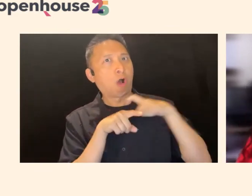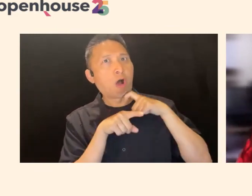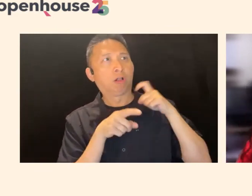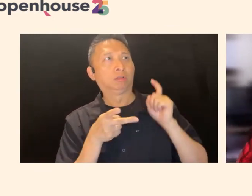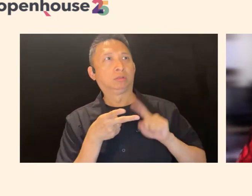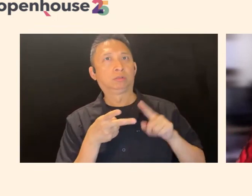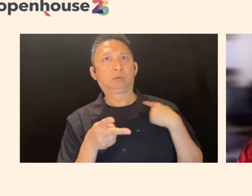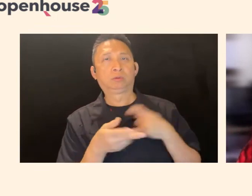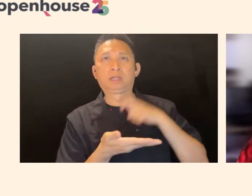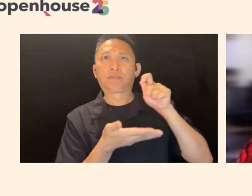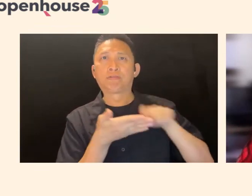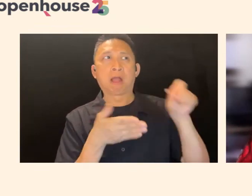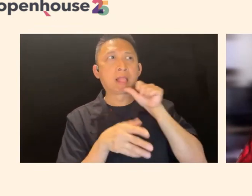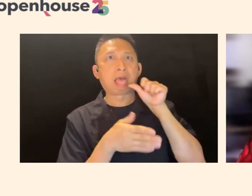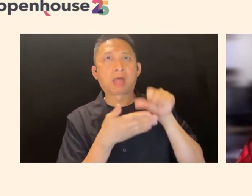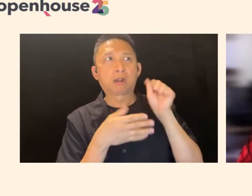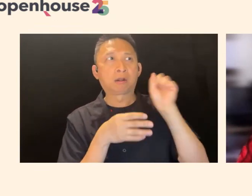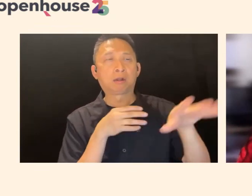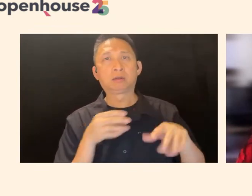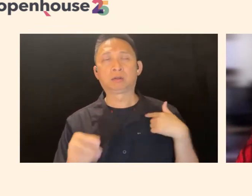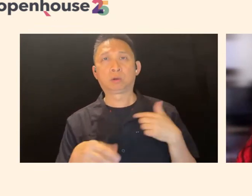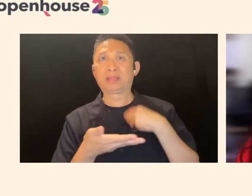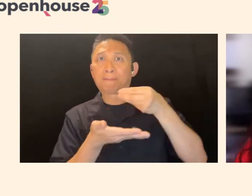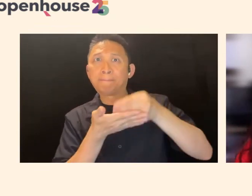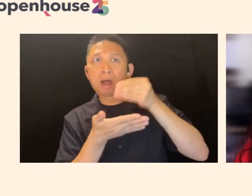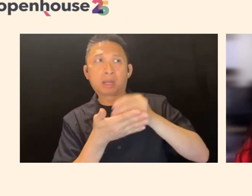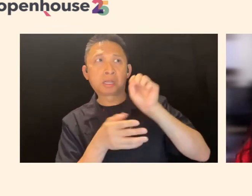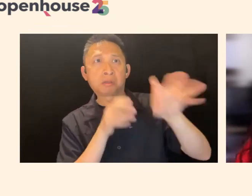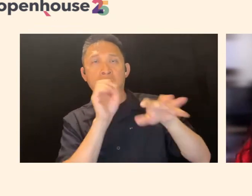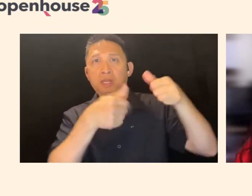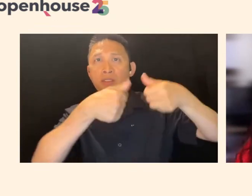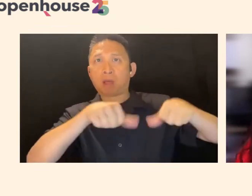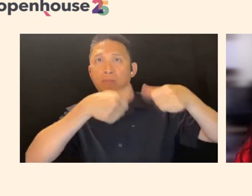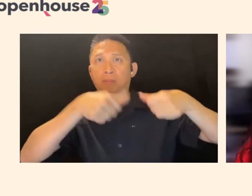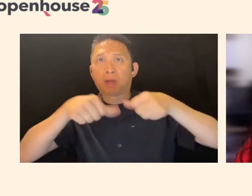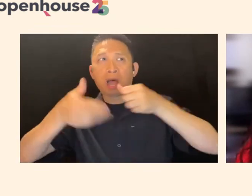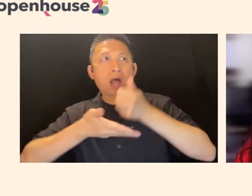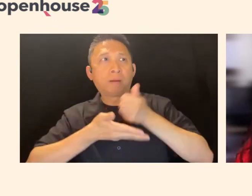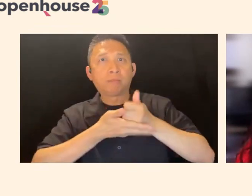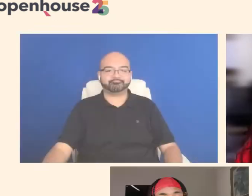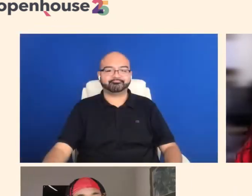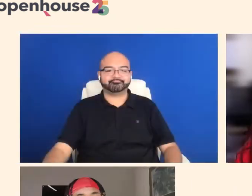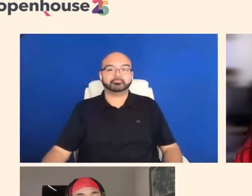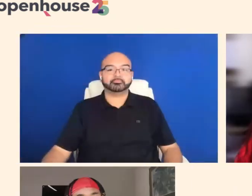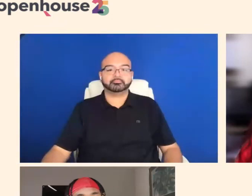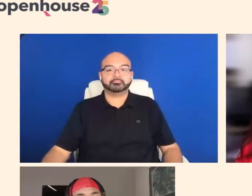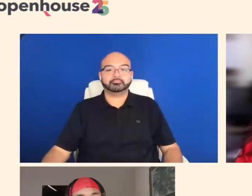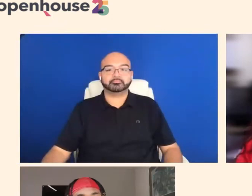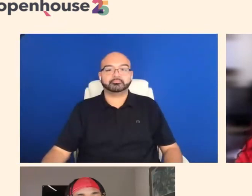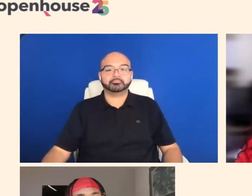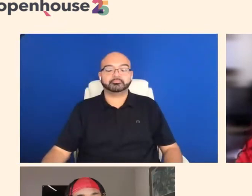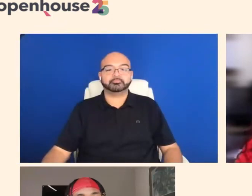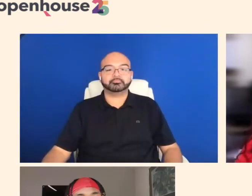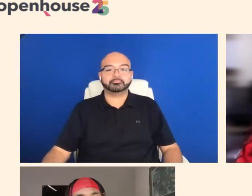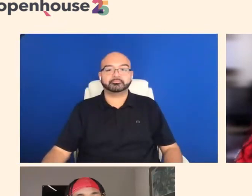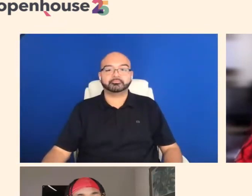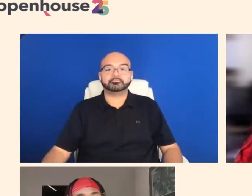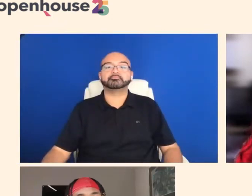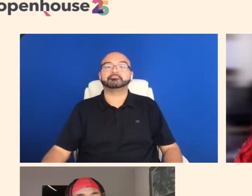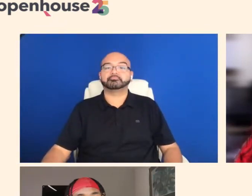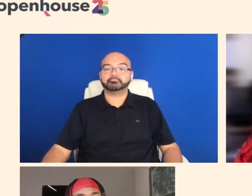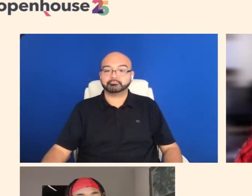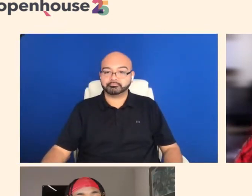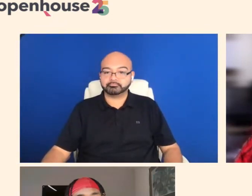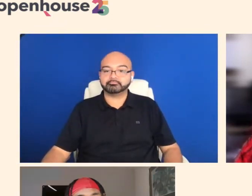sending commissary, we're making sure that books are good. mm. Because at the end of the day, we know how